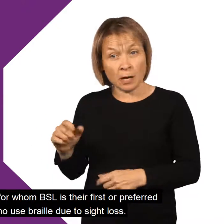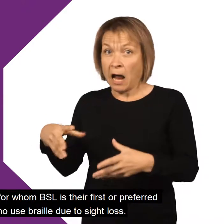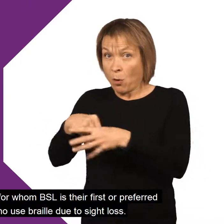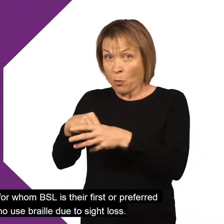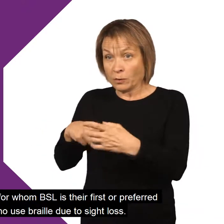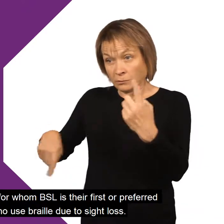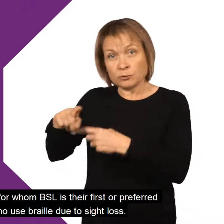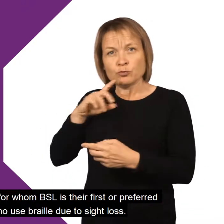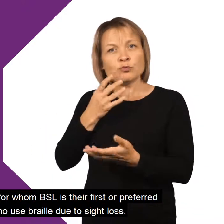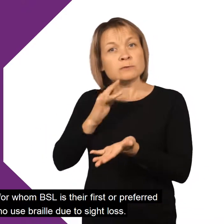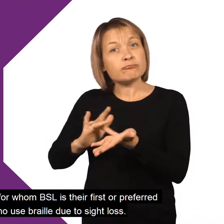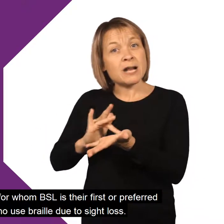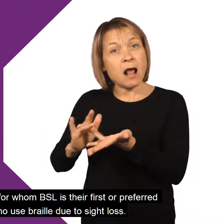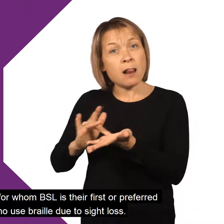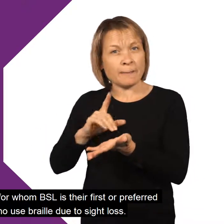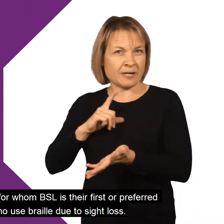who use Braille due to sight loss.